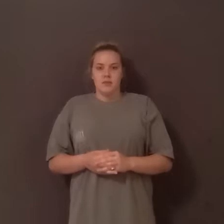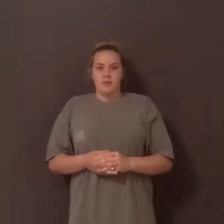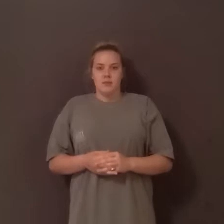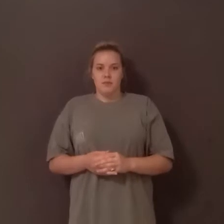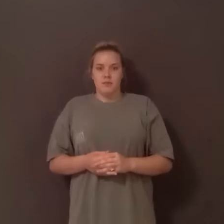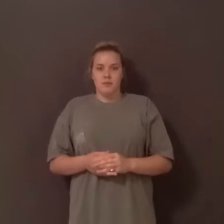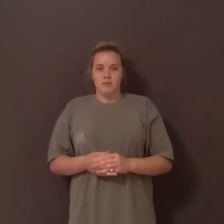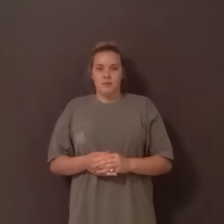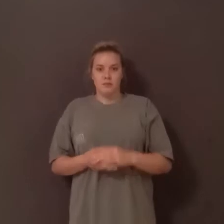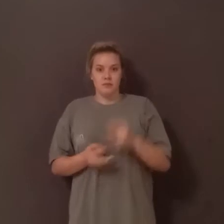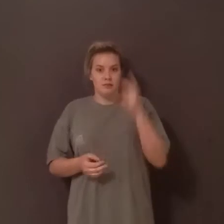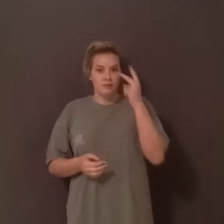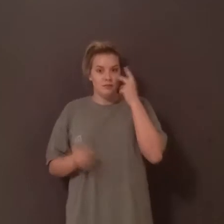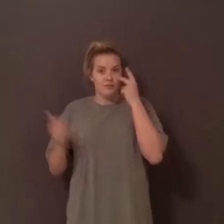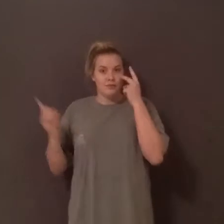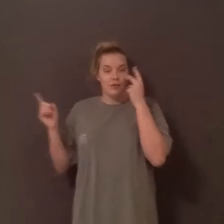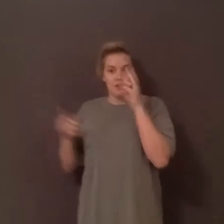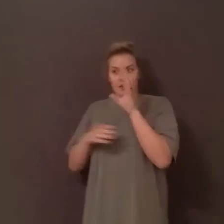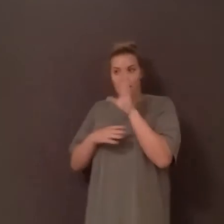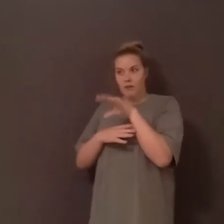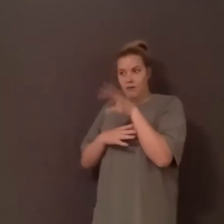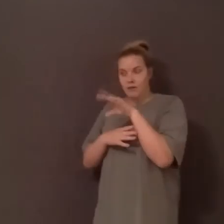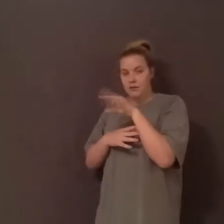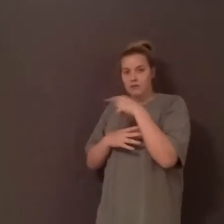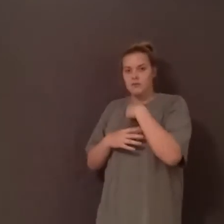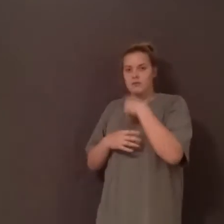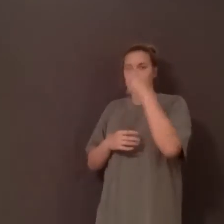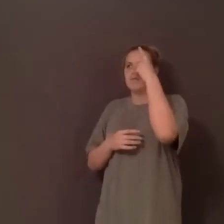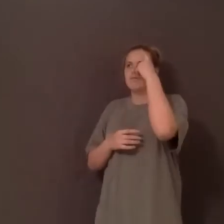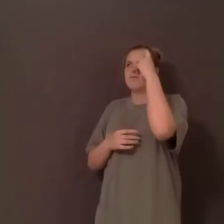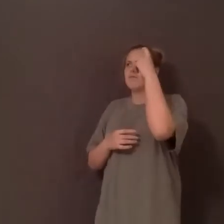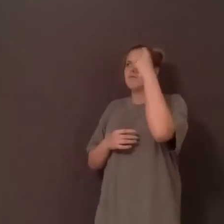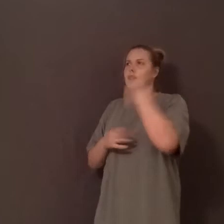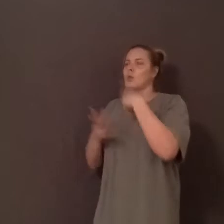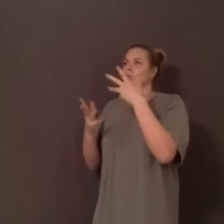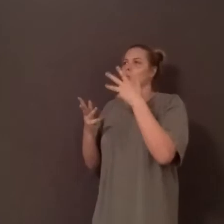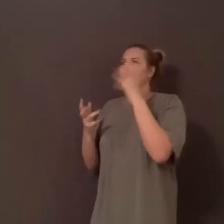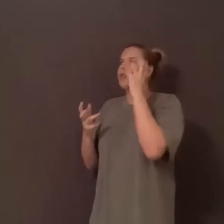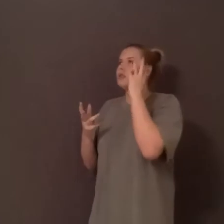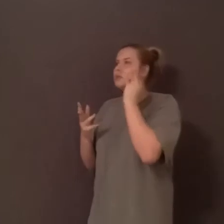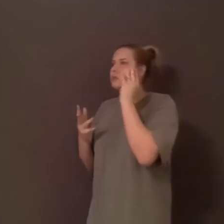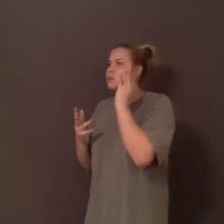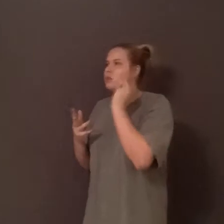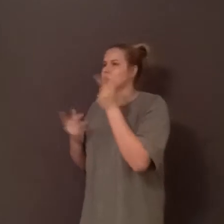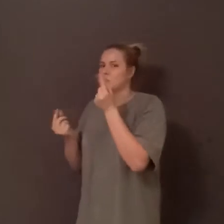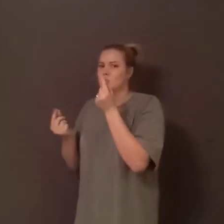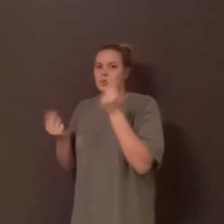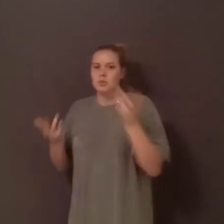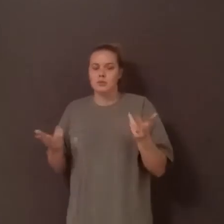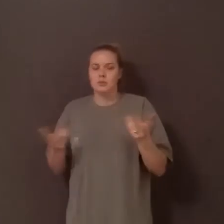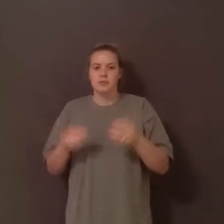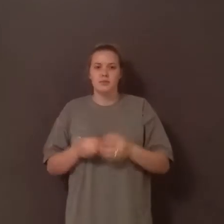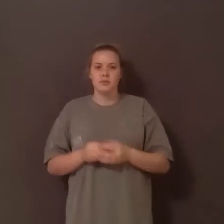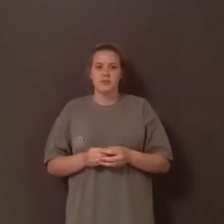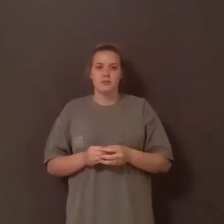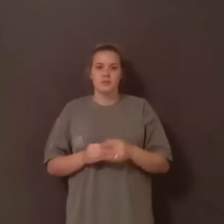Watching their promotional films, I dreamed of experiencing their practices firsthand. I made repeated